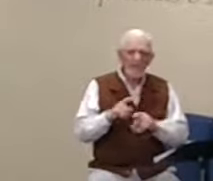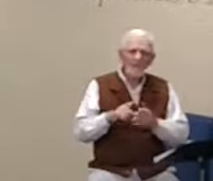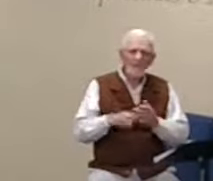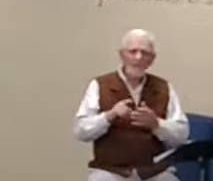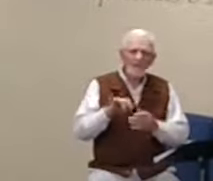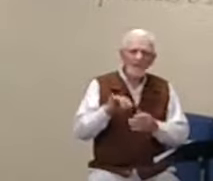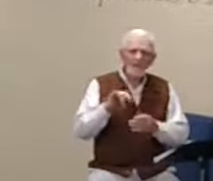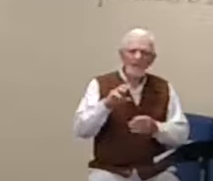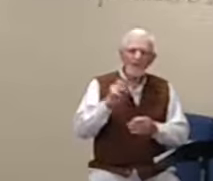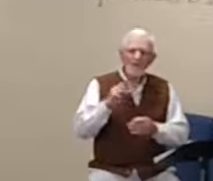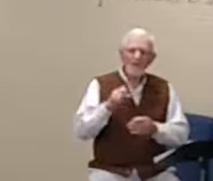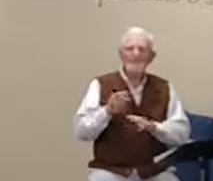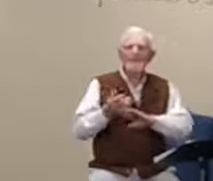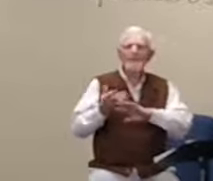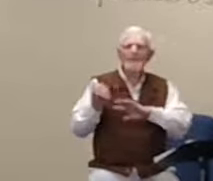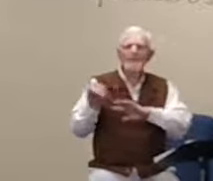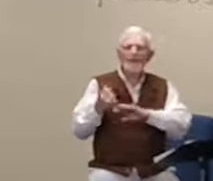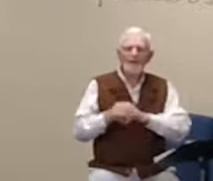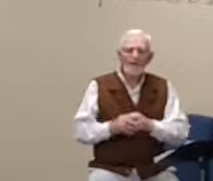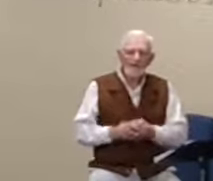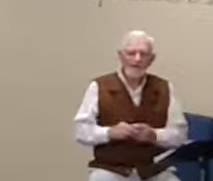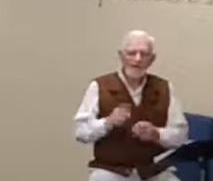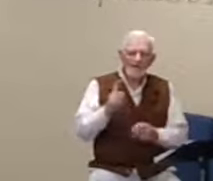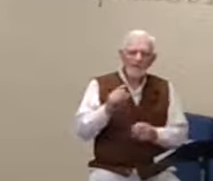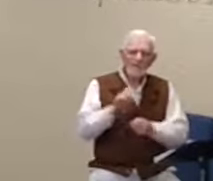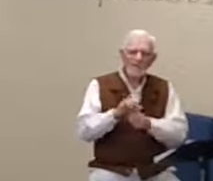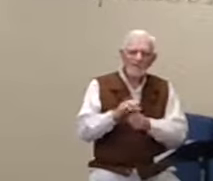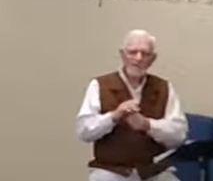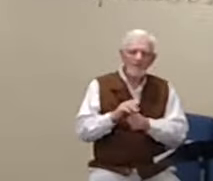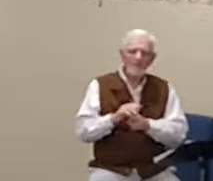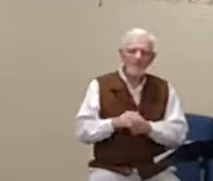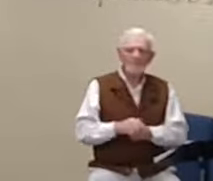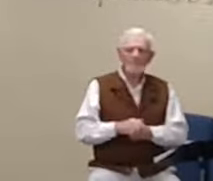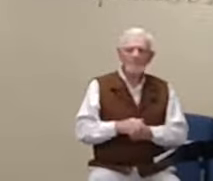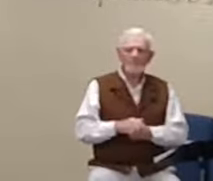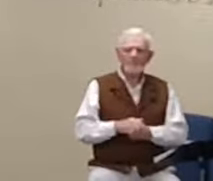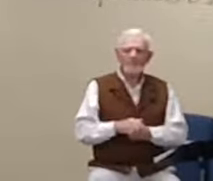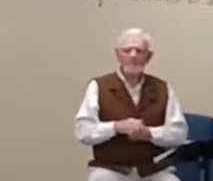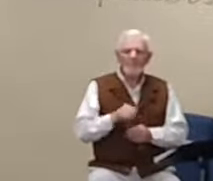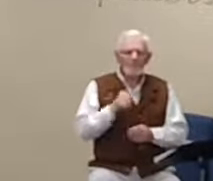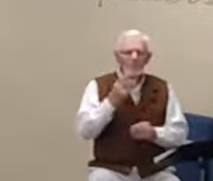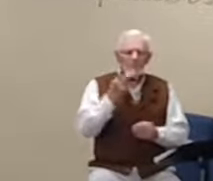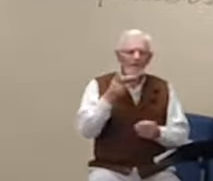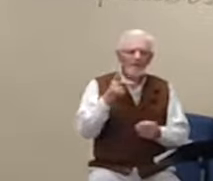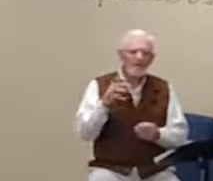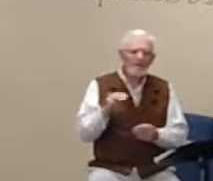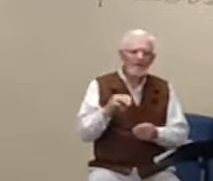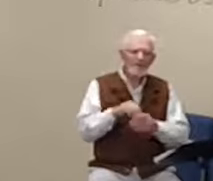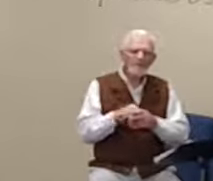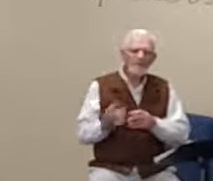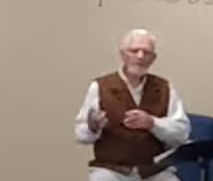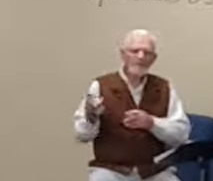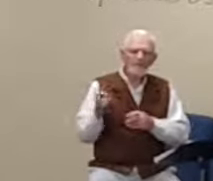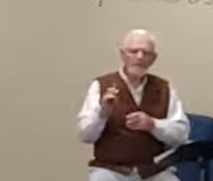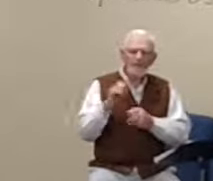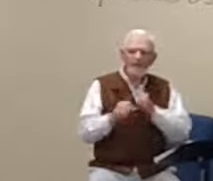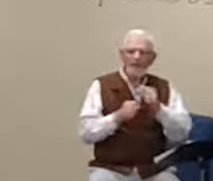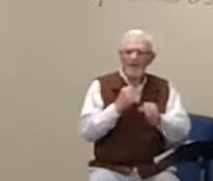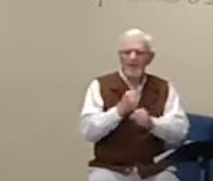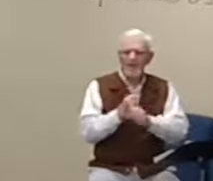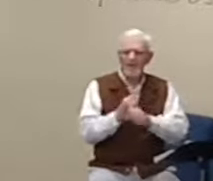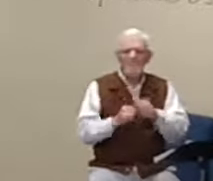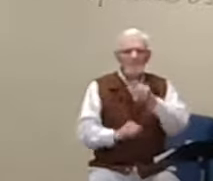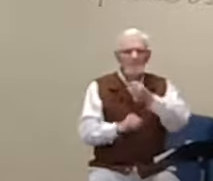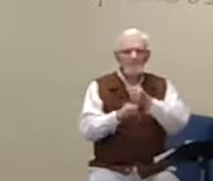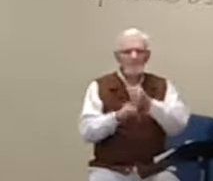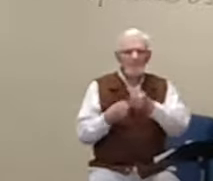time you were through. And so we had one church not too long ago. We hadn't seen them in 17 years. And they supported